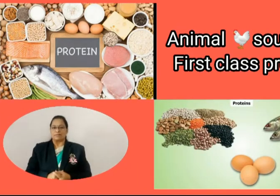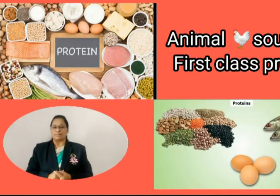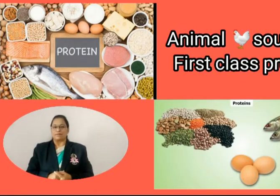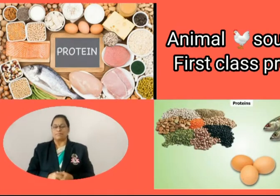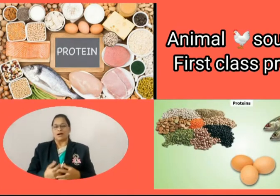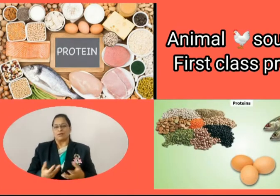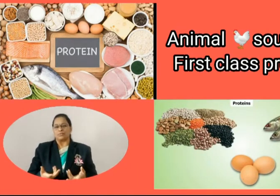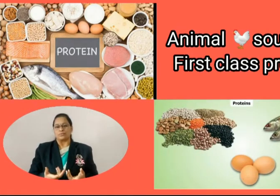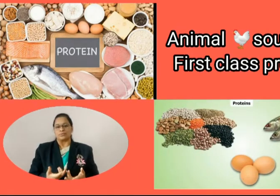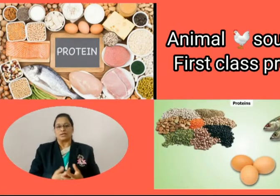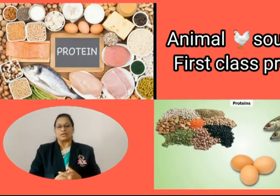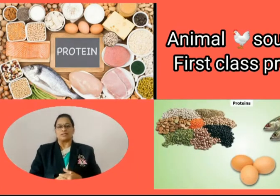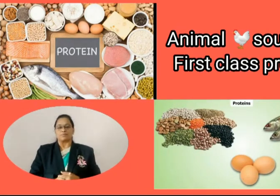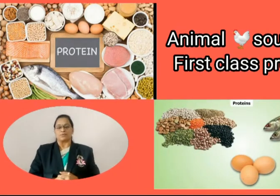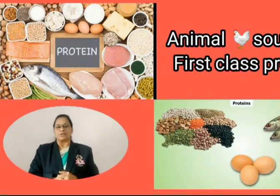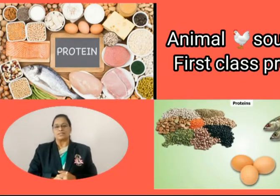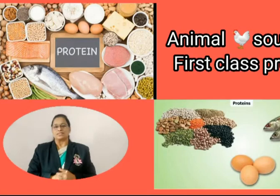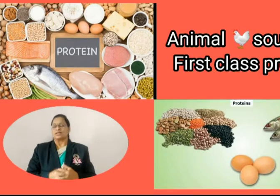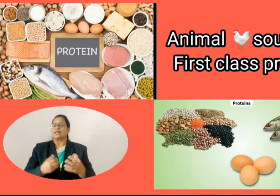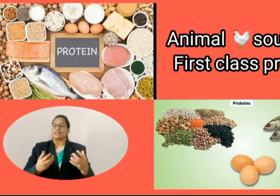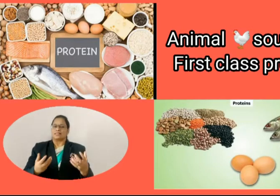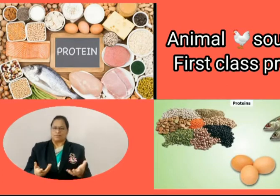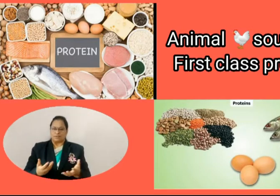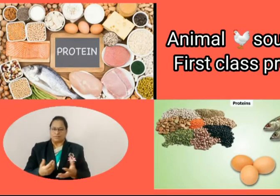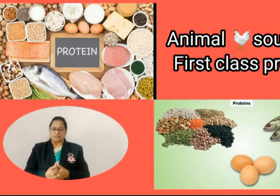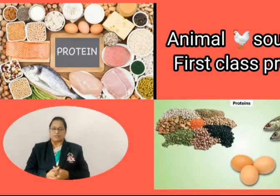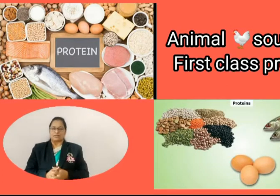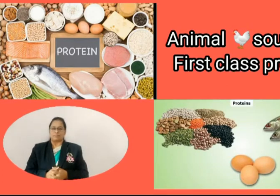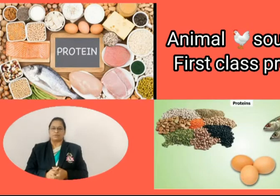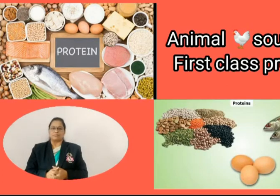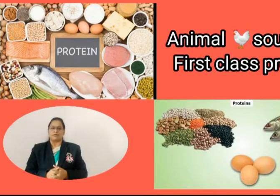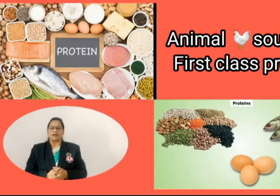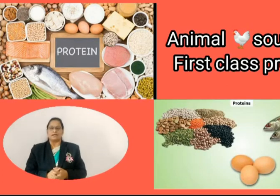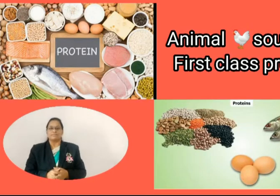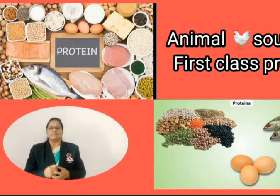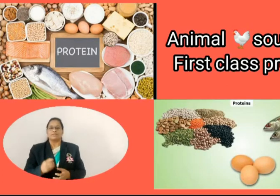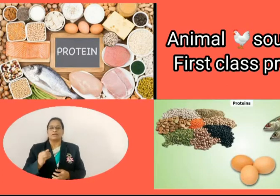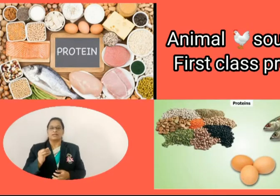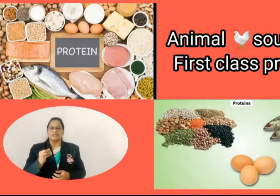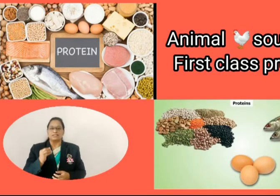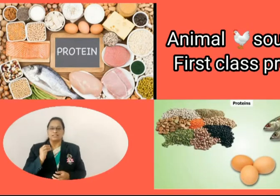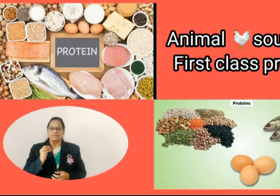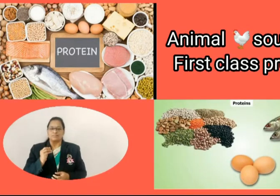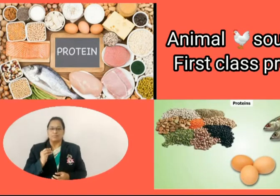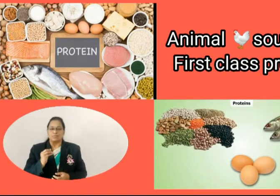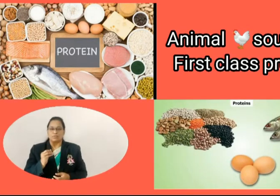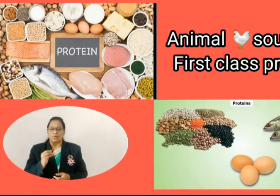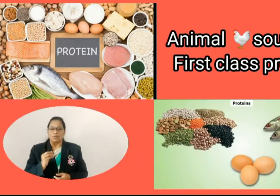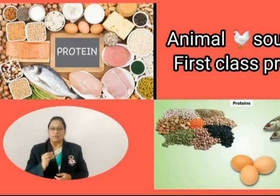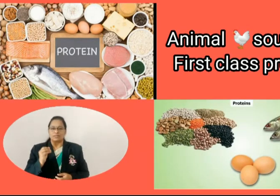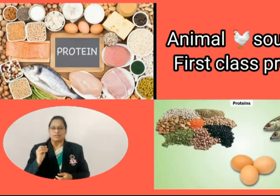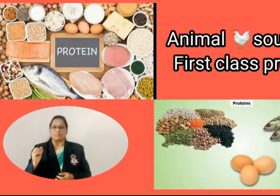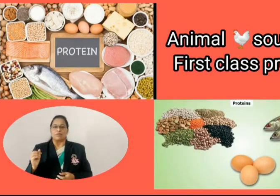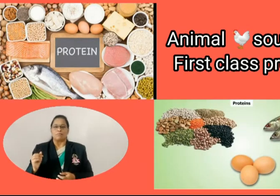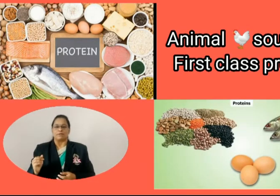people? How do they get proteins? They will also get protein by eating all the type of